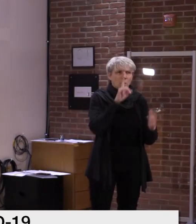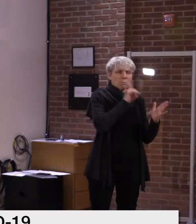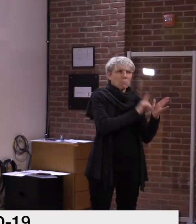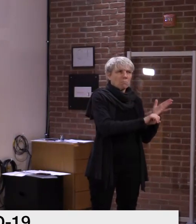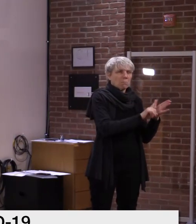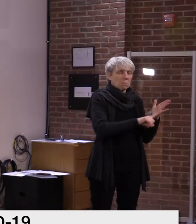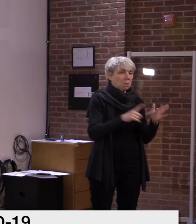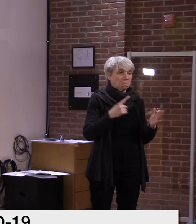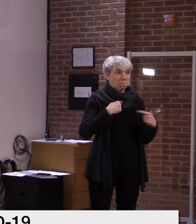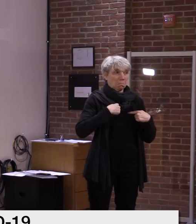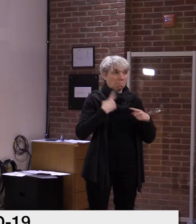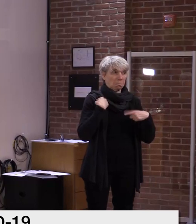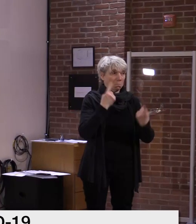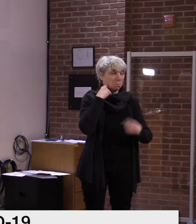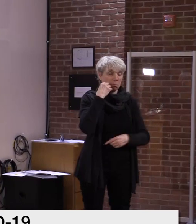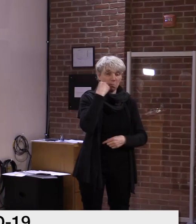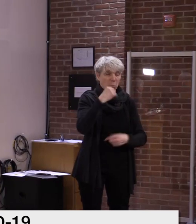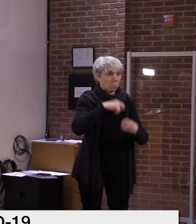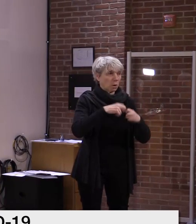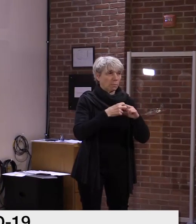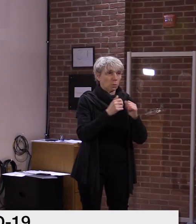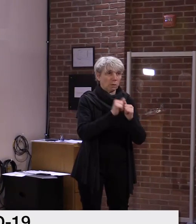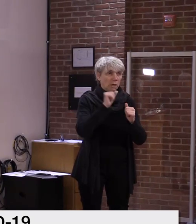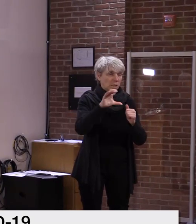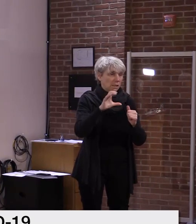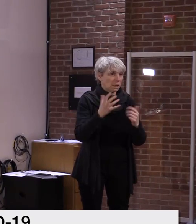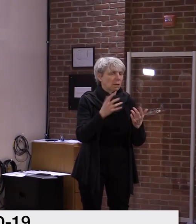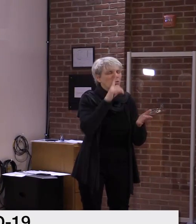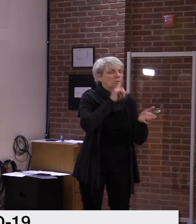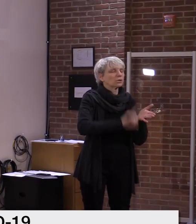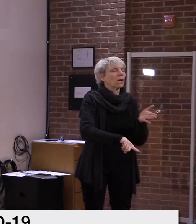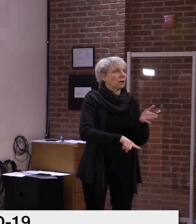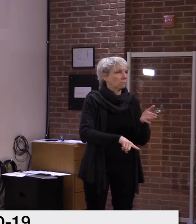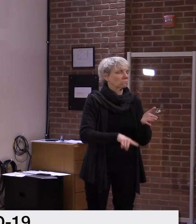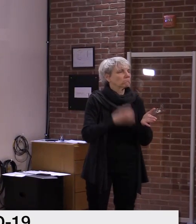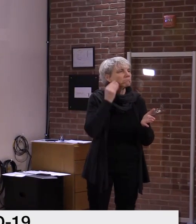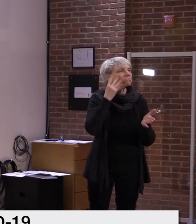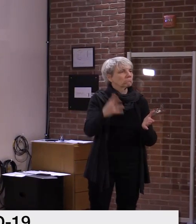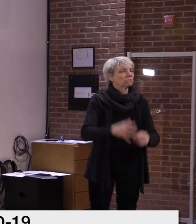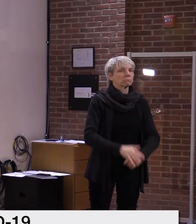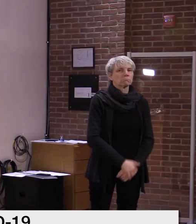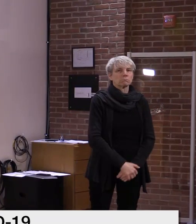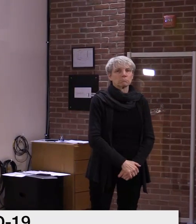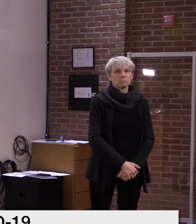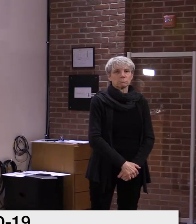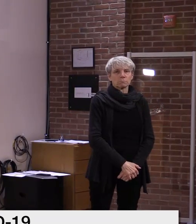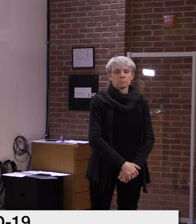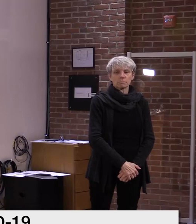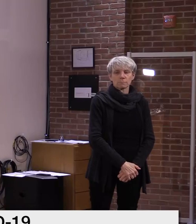anything along that line, but let me just check for you, and we'll get back to you.